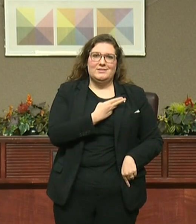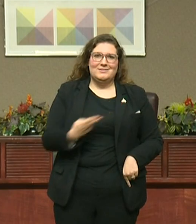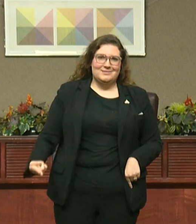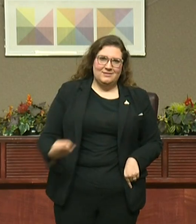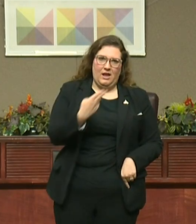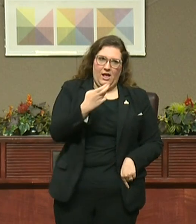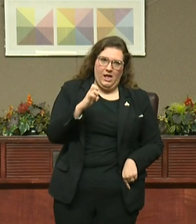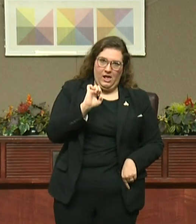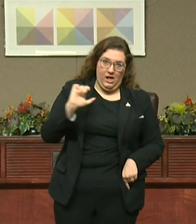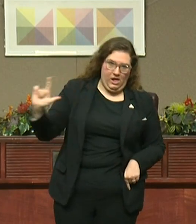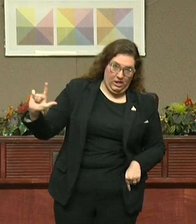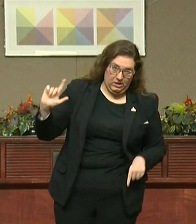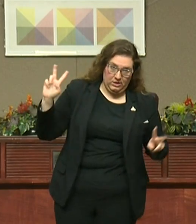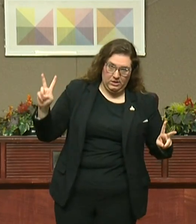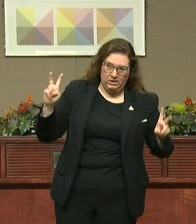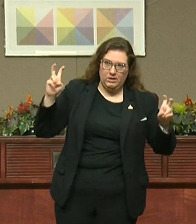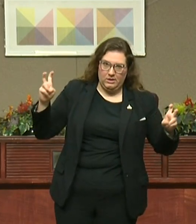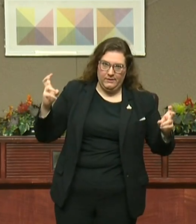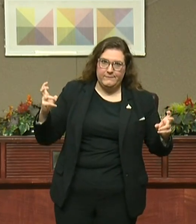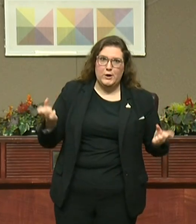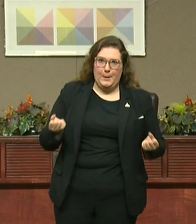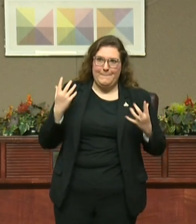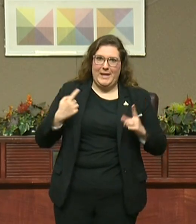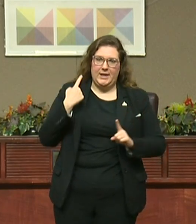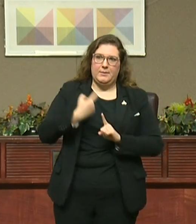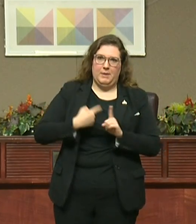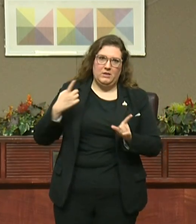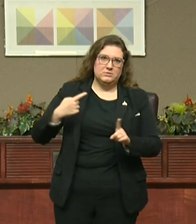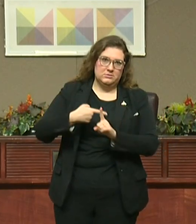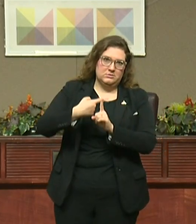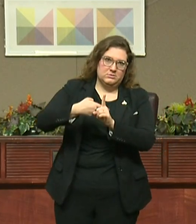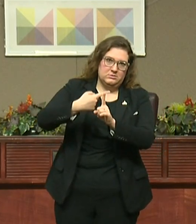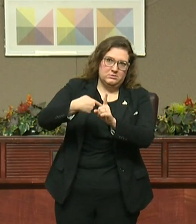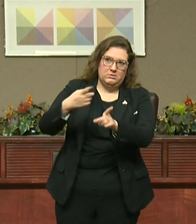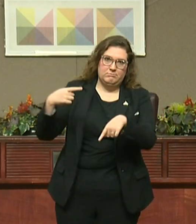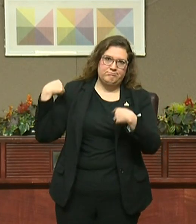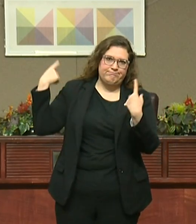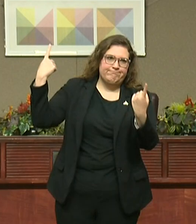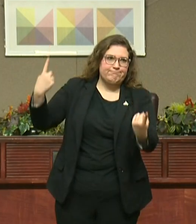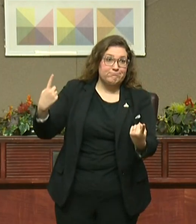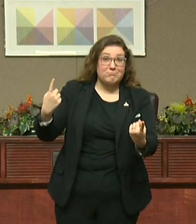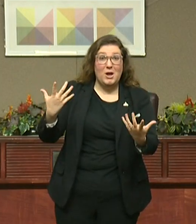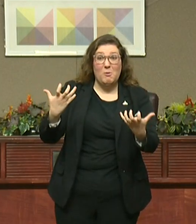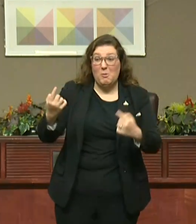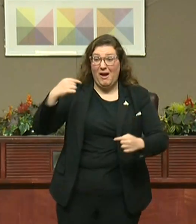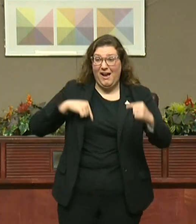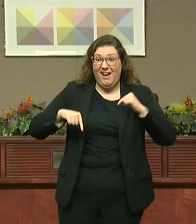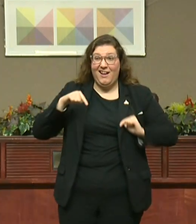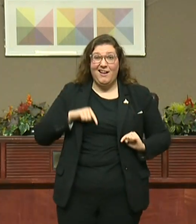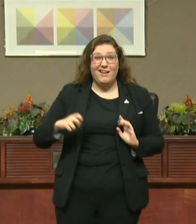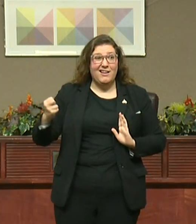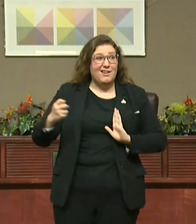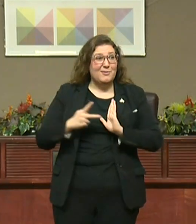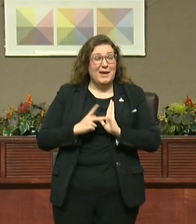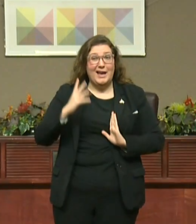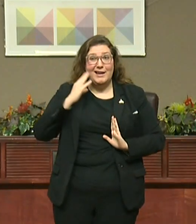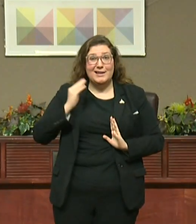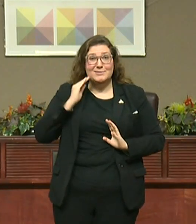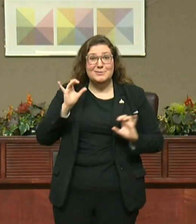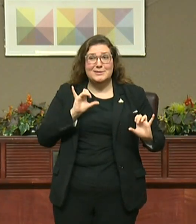months now. And I don't think any of us want to go back. So it's really